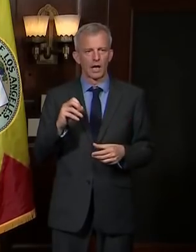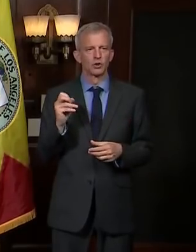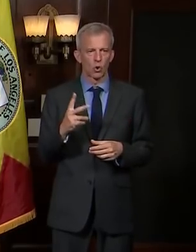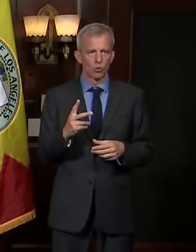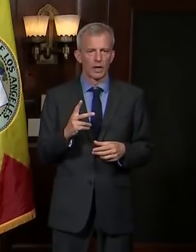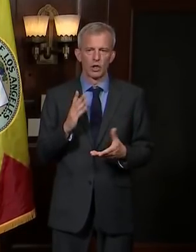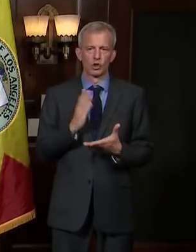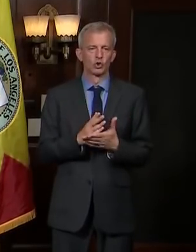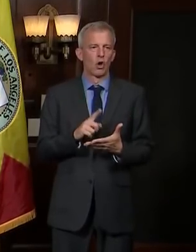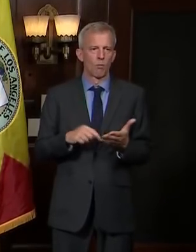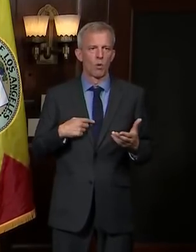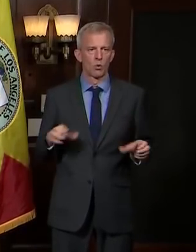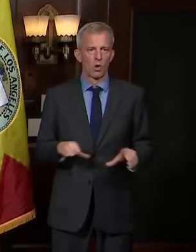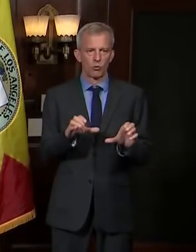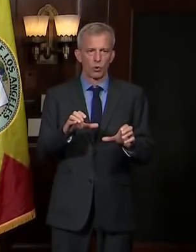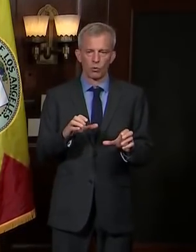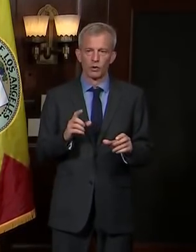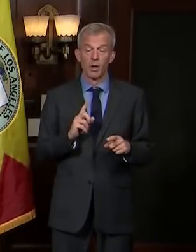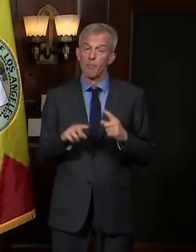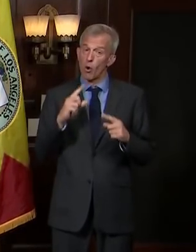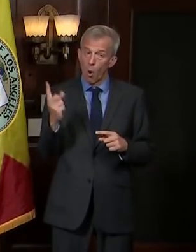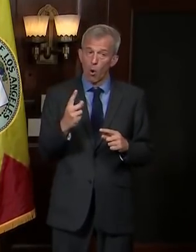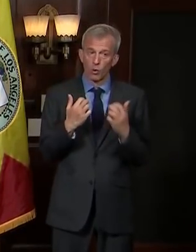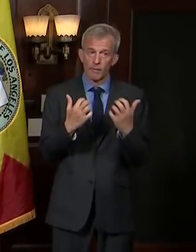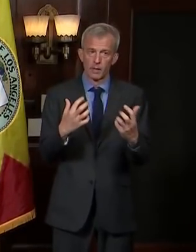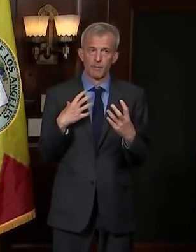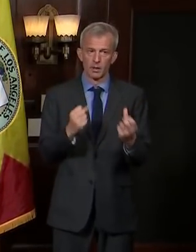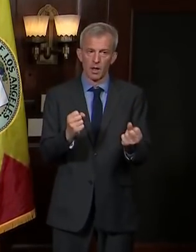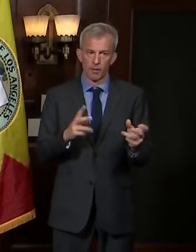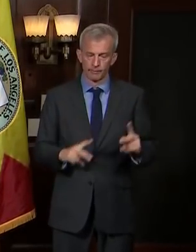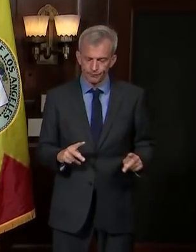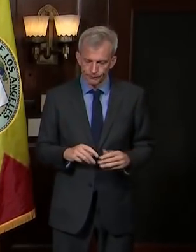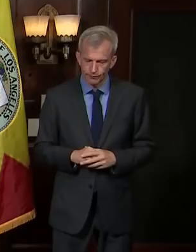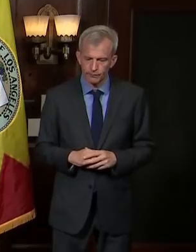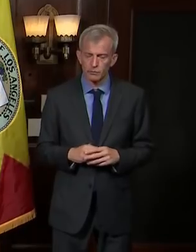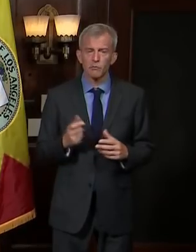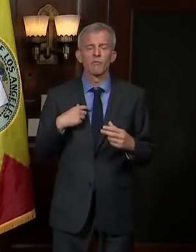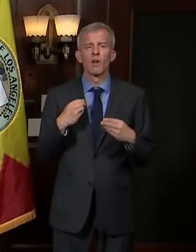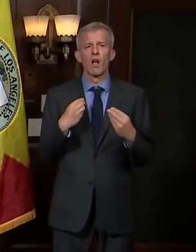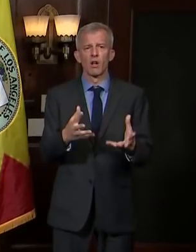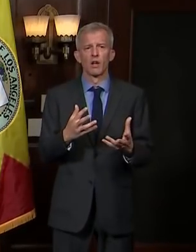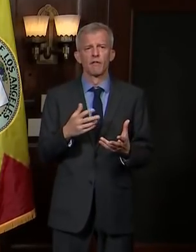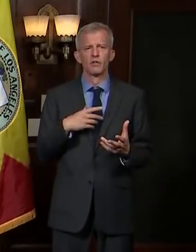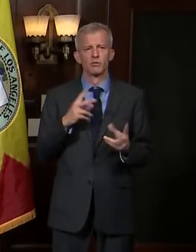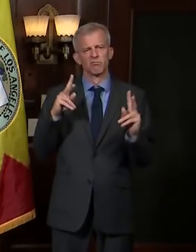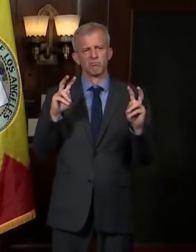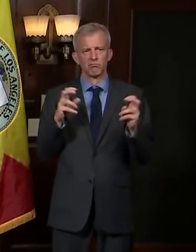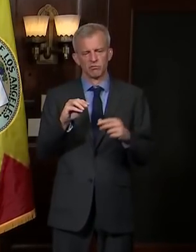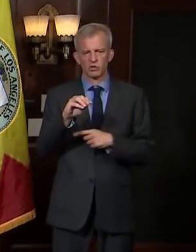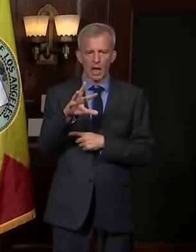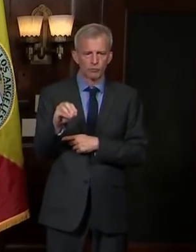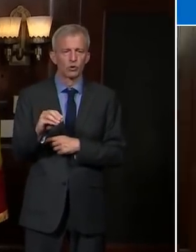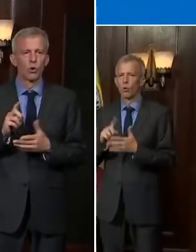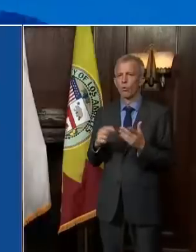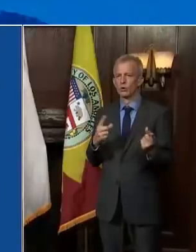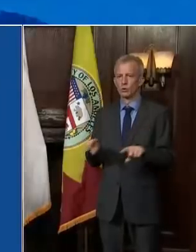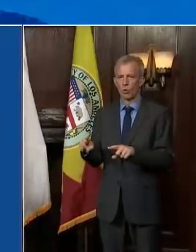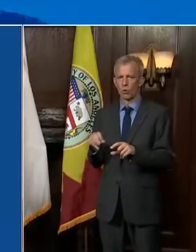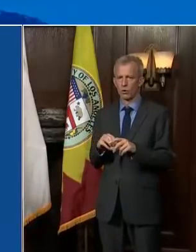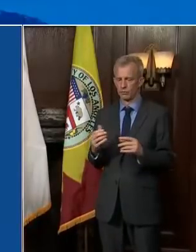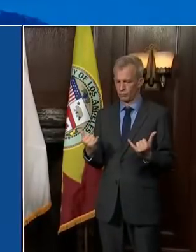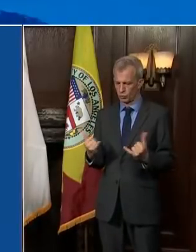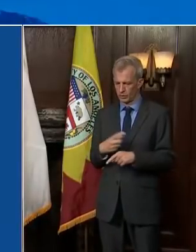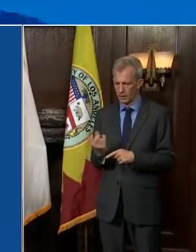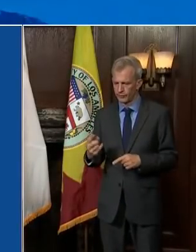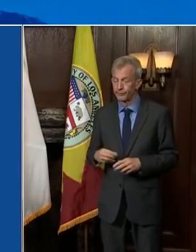start with tonight's data snapshot before moving to announcements and updates on our ongoing work. Today in Los Angeles County,